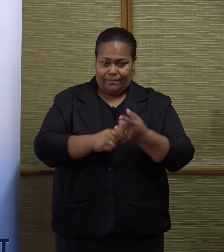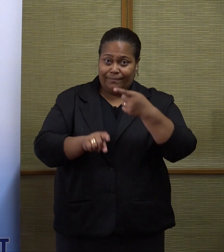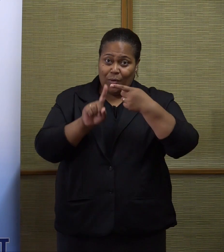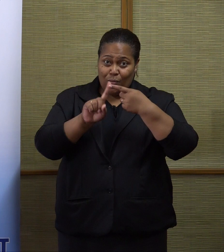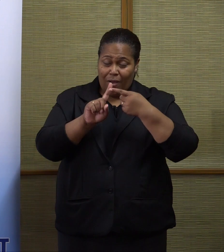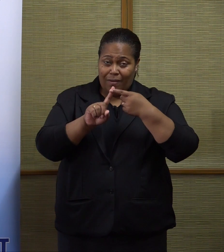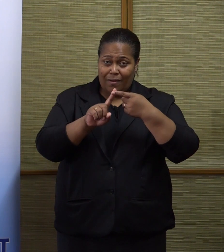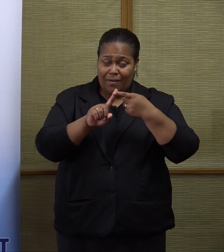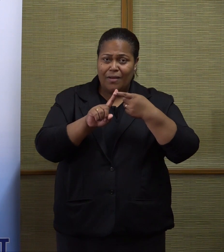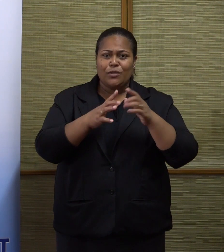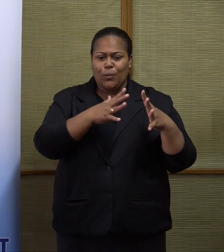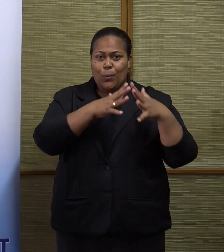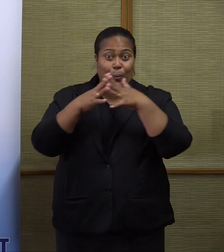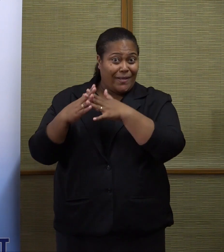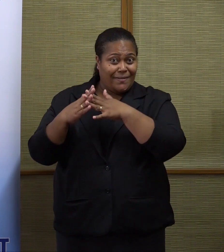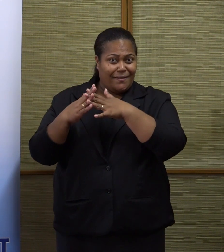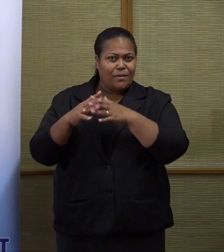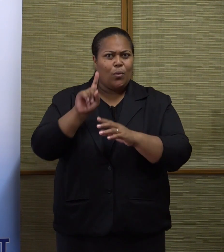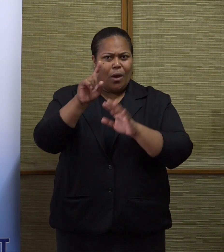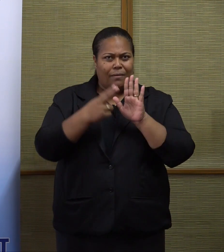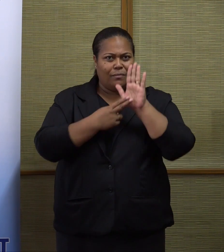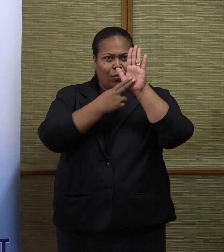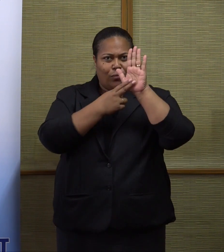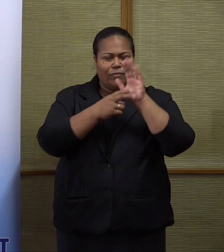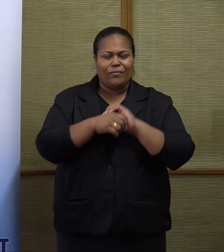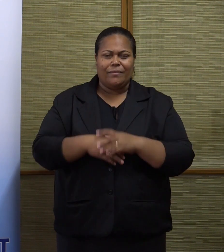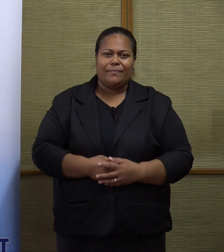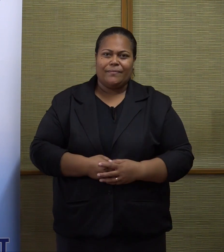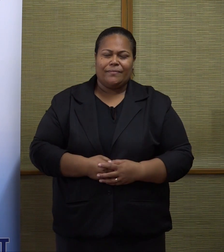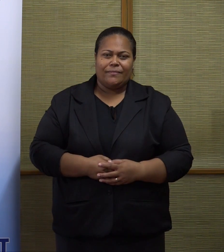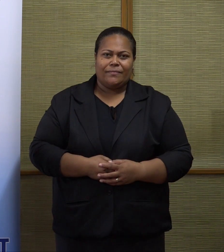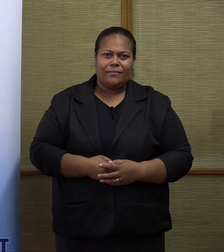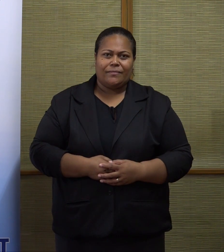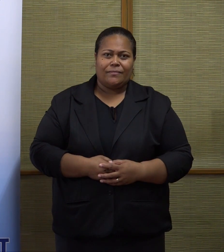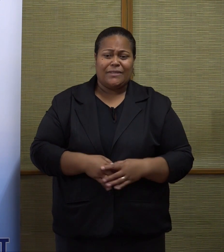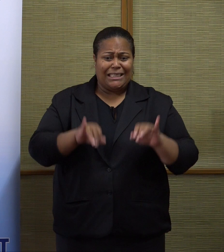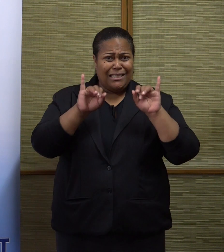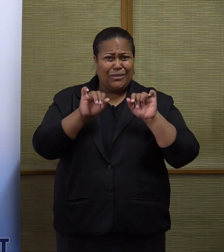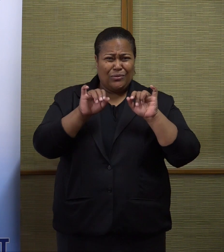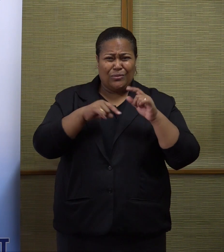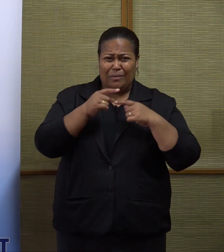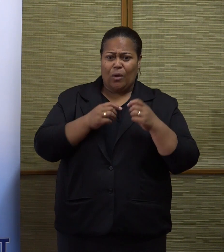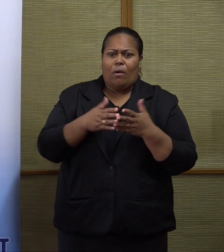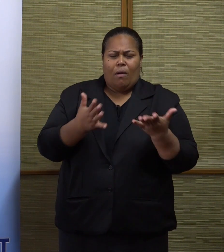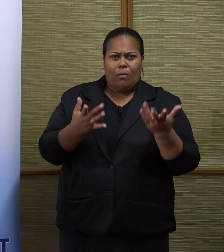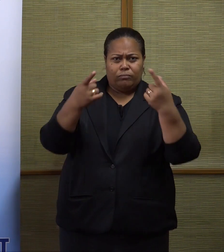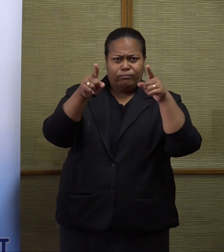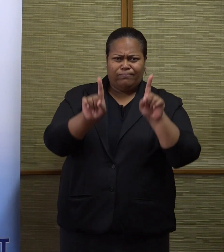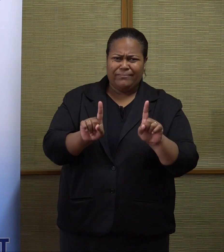the Western Division and one is from the Northern Division. The issues surrounding how